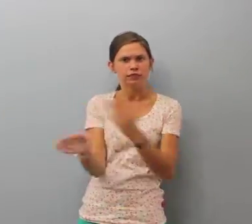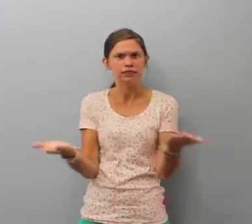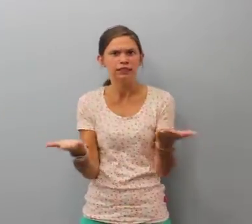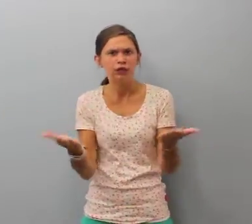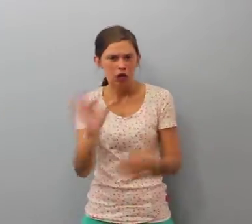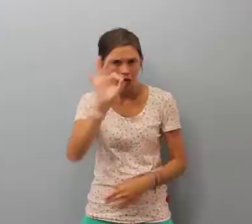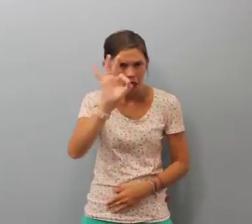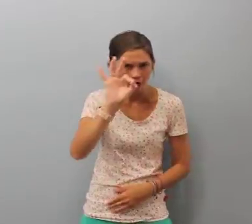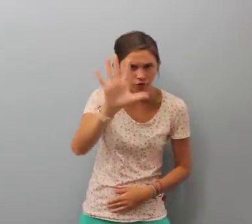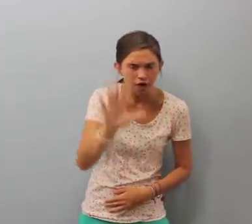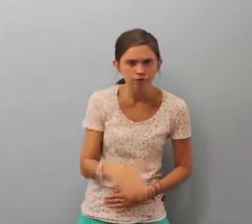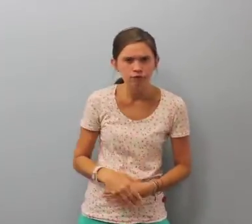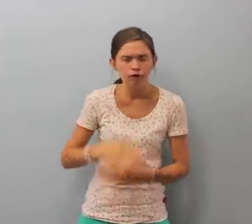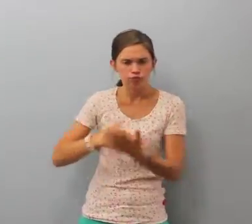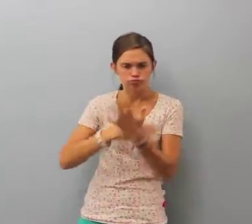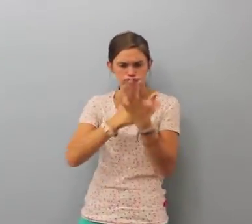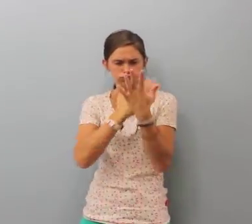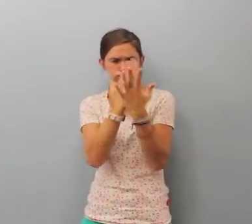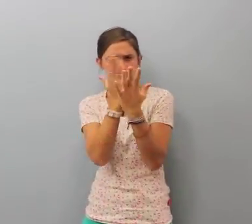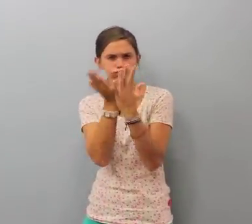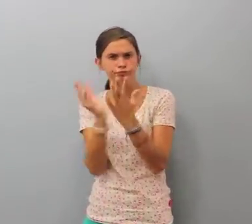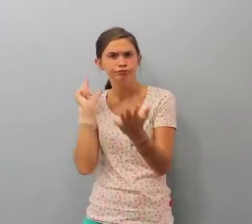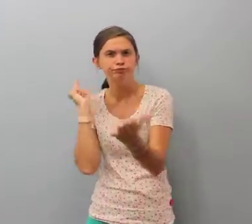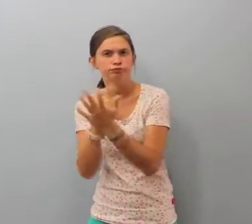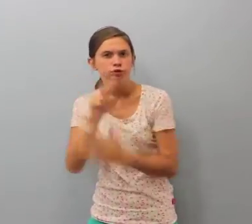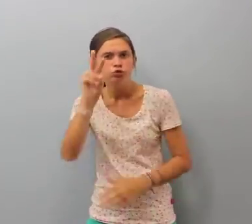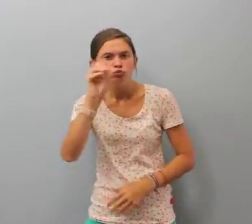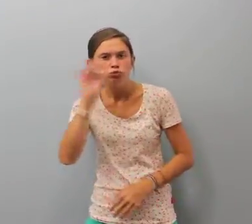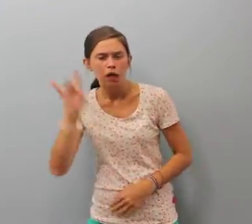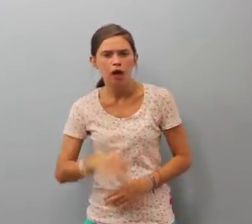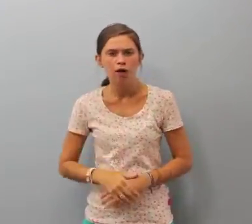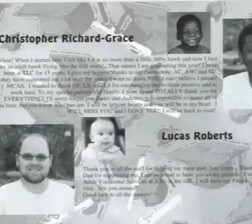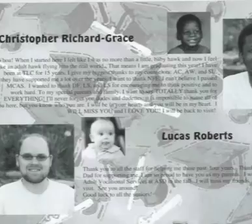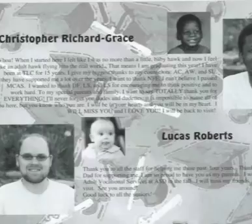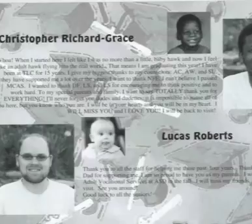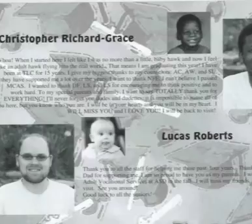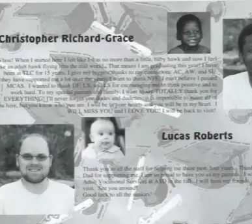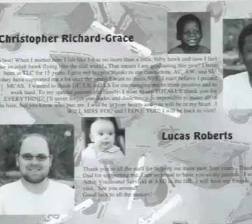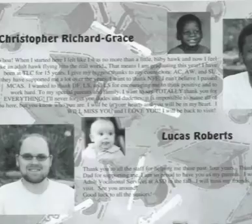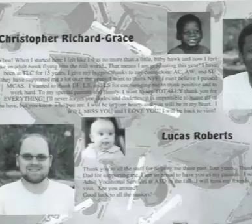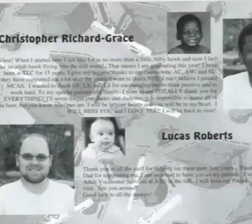Chris entered the Learning Center in 1995 and graduated in 2008.